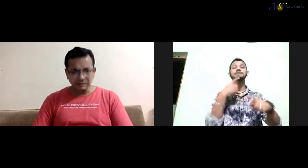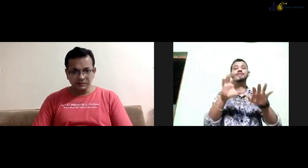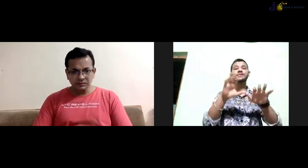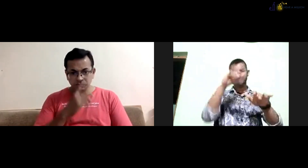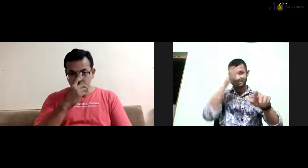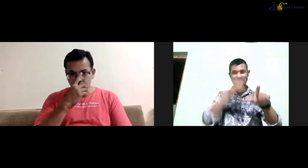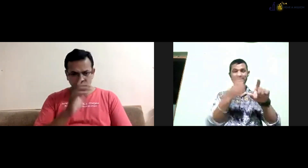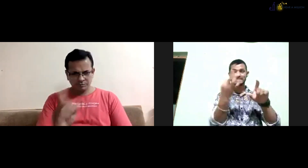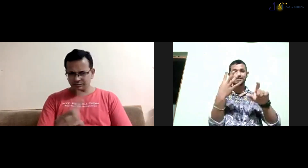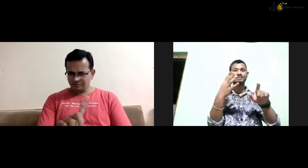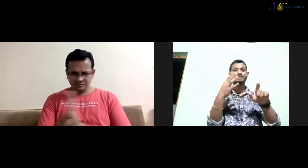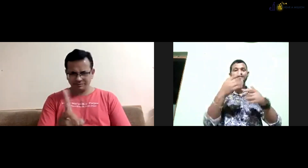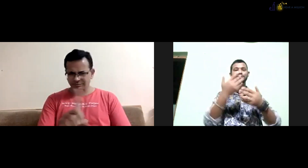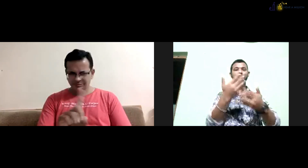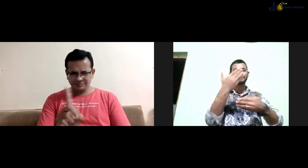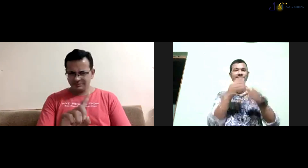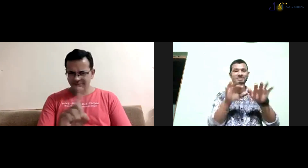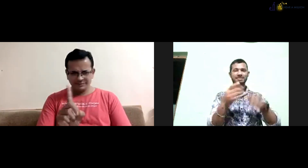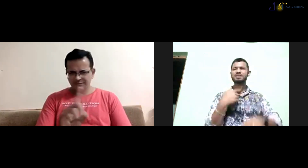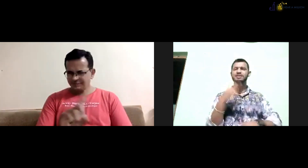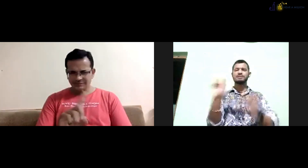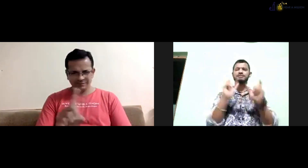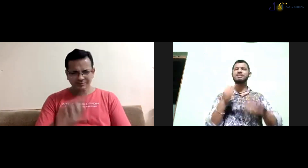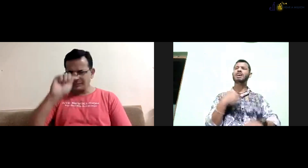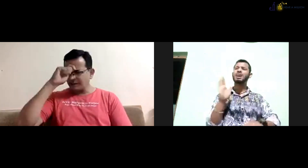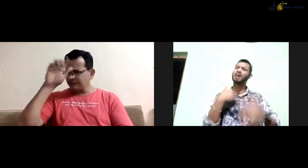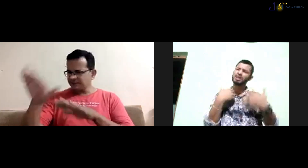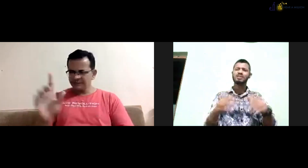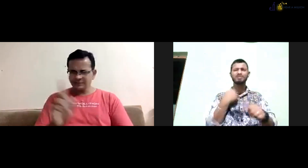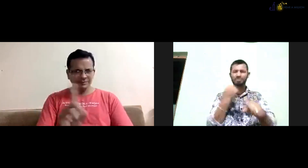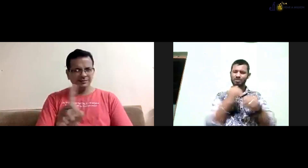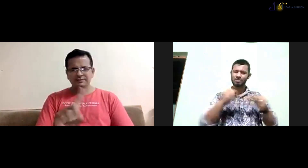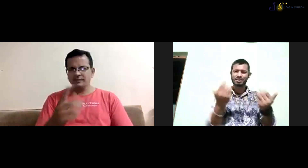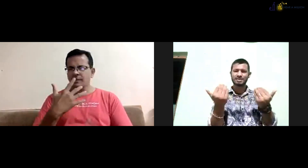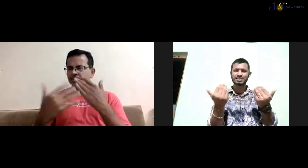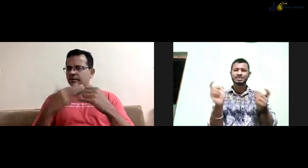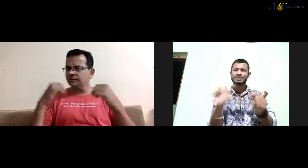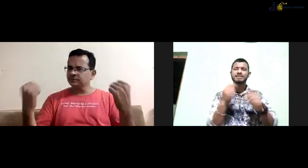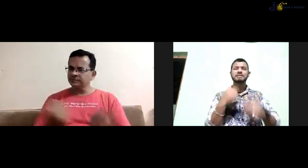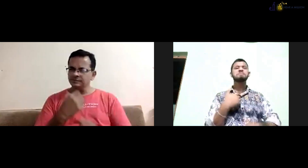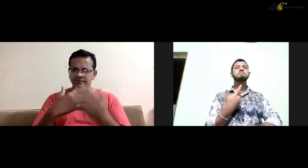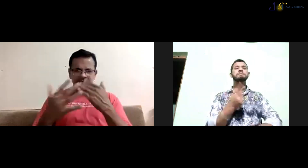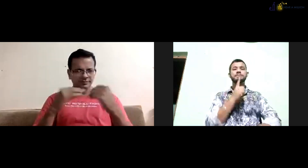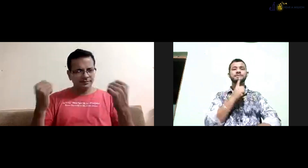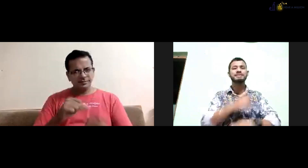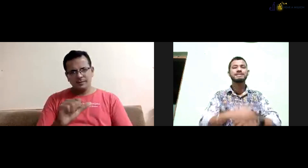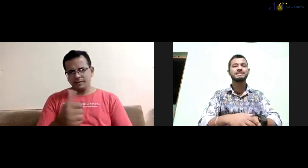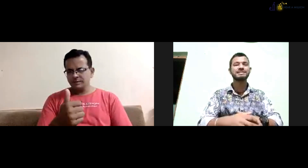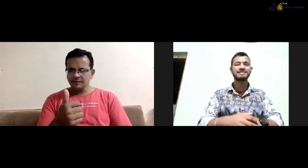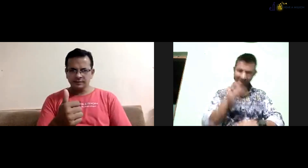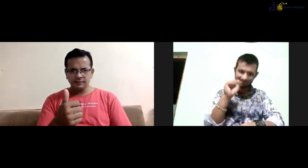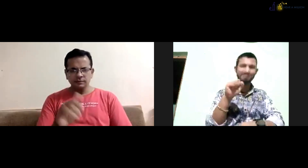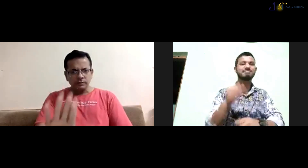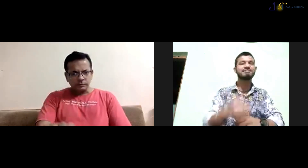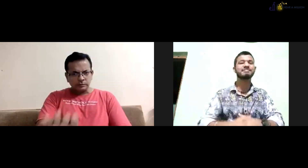it, and also I don't have their good English vocabulary. For people were saying, no, no, you can't do this thing.